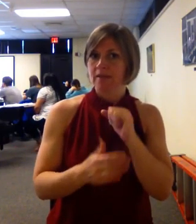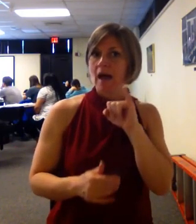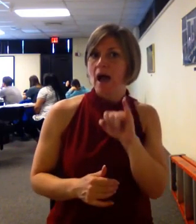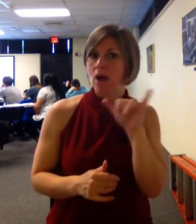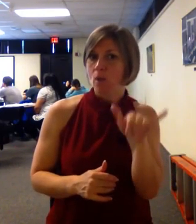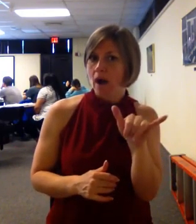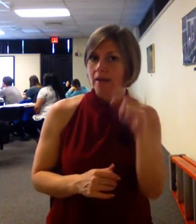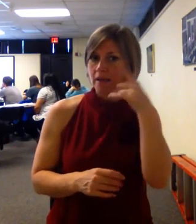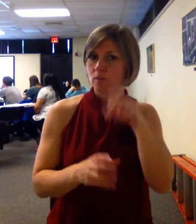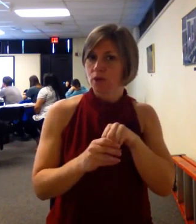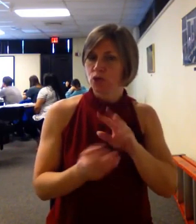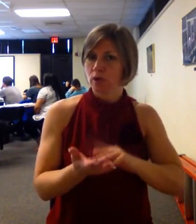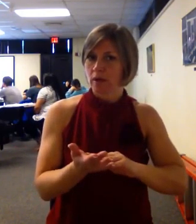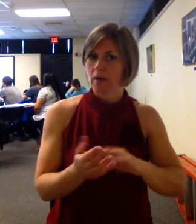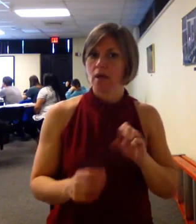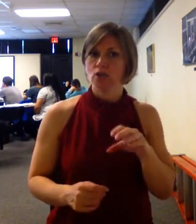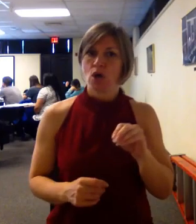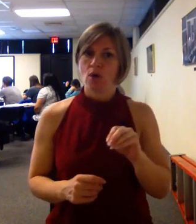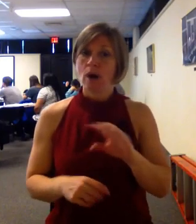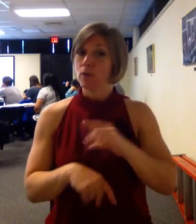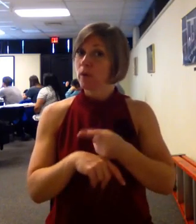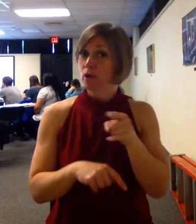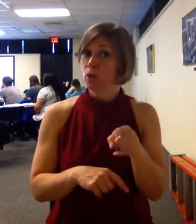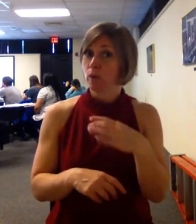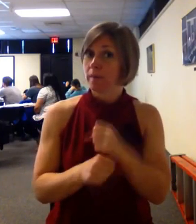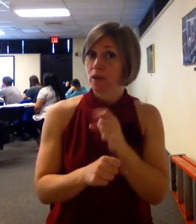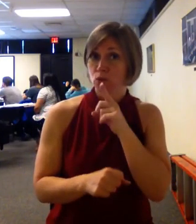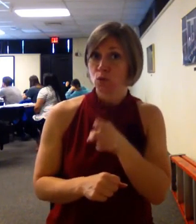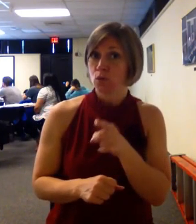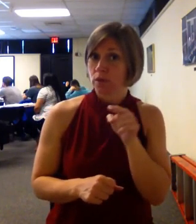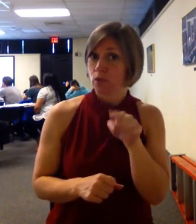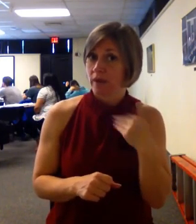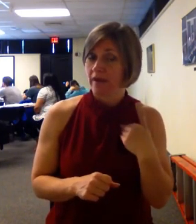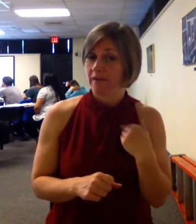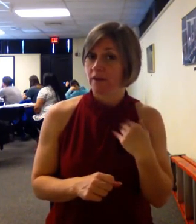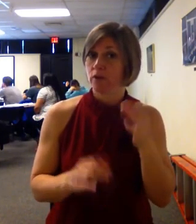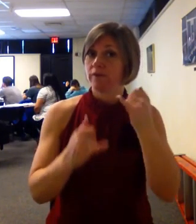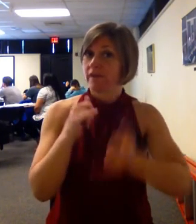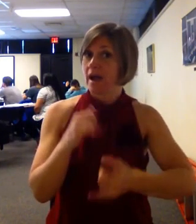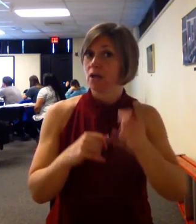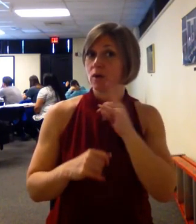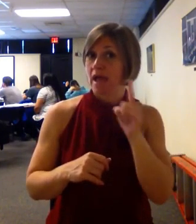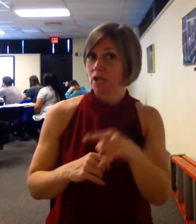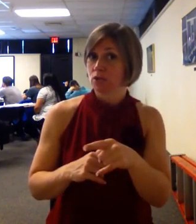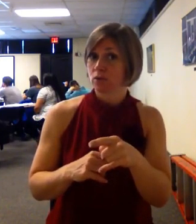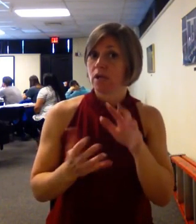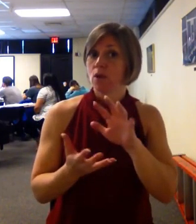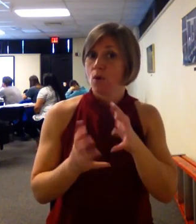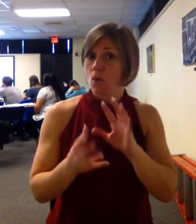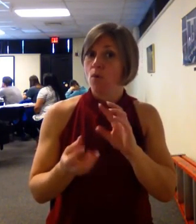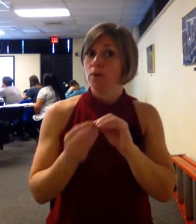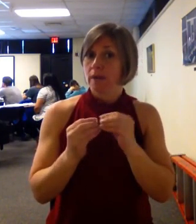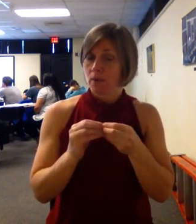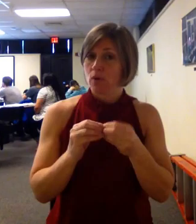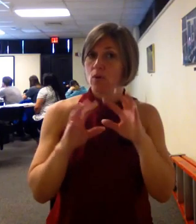calculator. So I'm going to grade you and make sure that you have your final answer in the whole number percent form. So it's